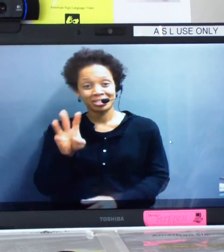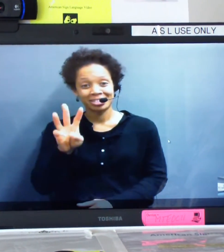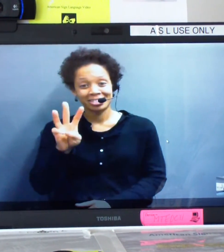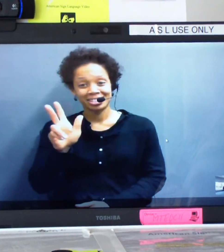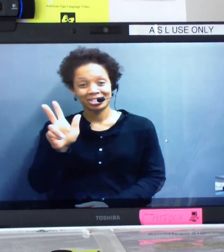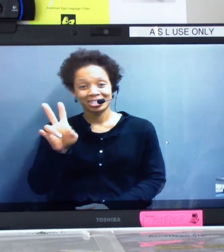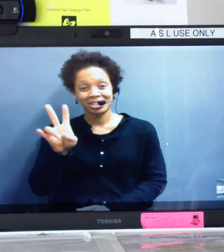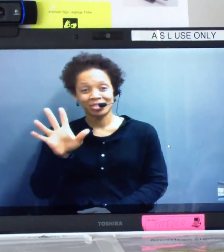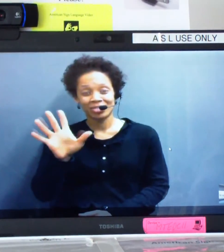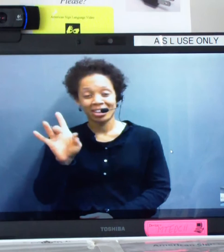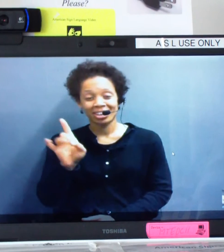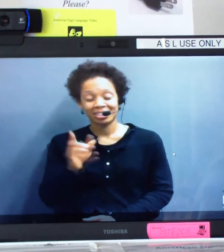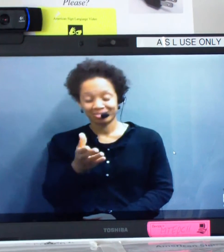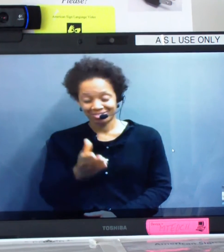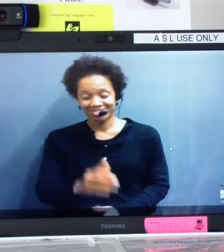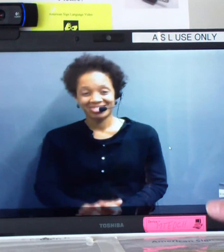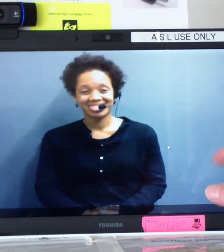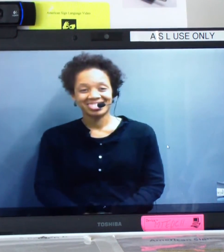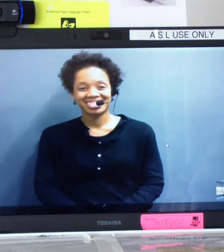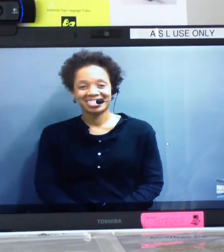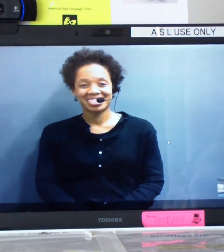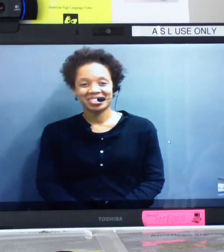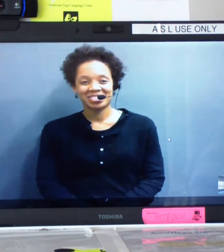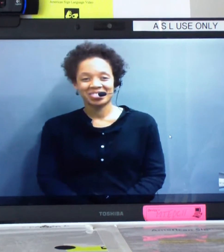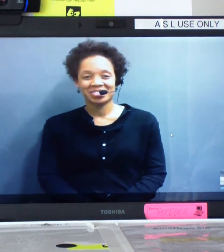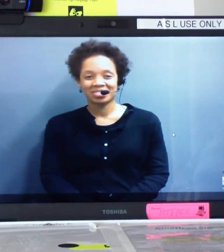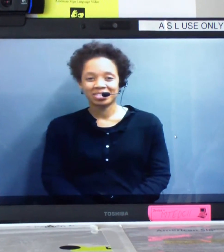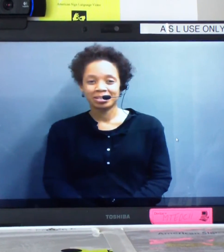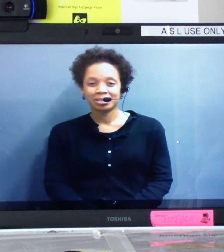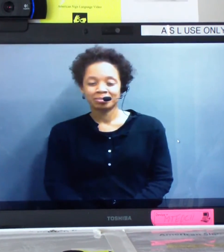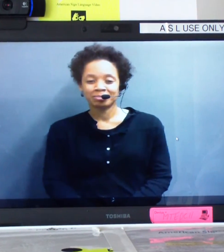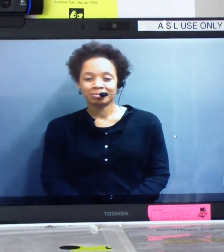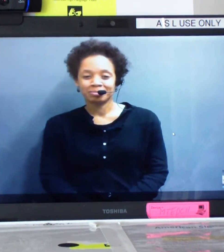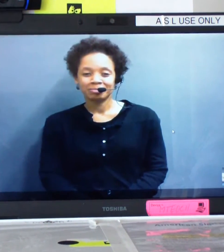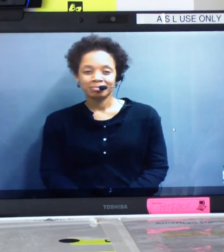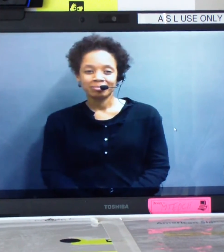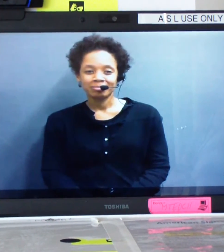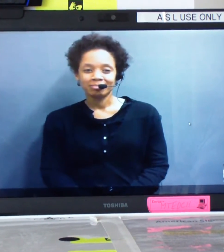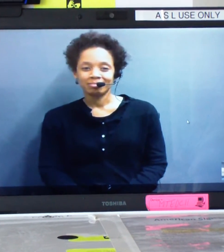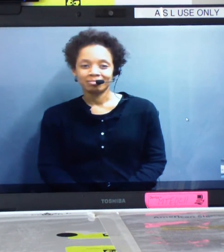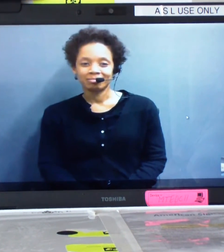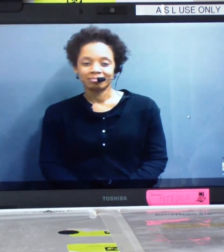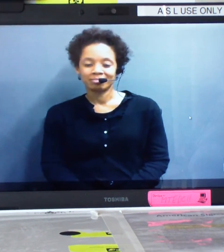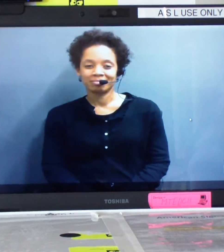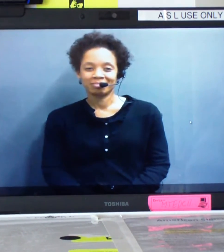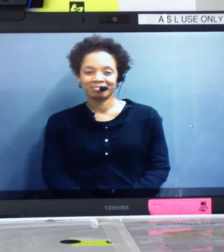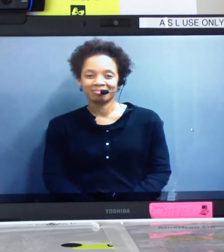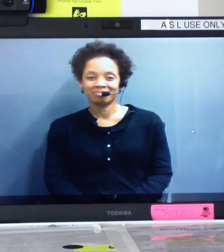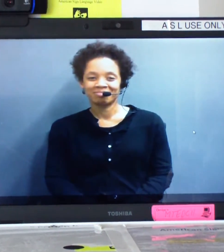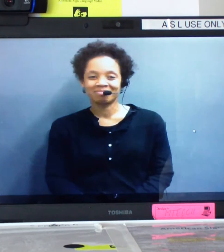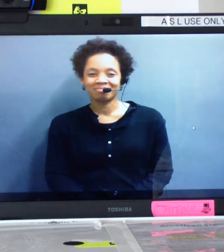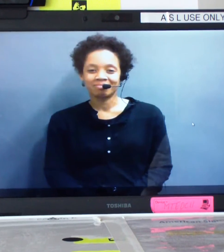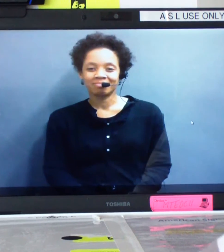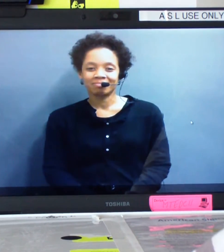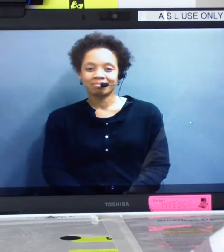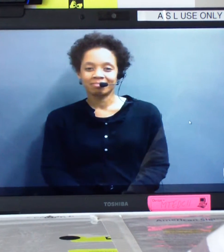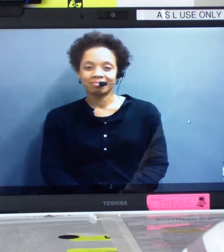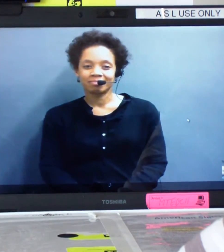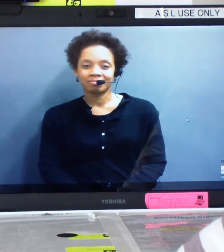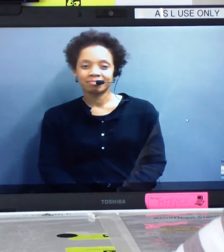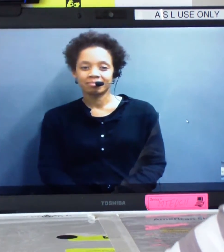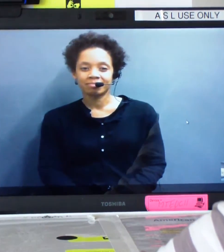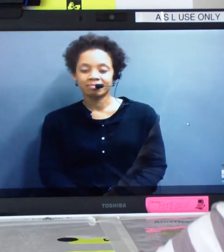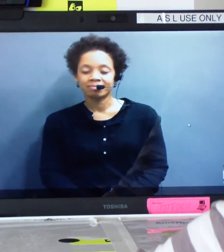Interpreter 662-758. she will also give you her ID on the way out, just in case you didn't catch it. Thanks again, interpreter. When we're done